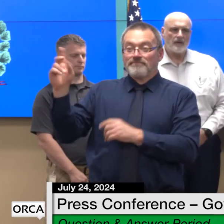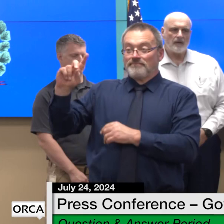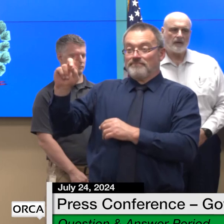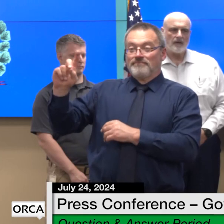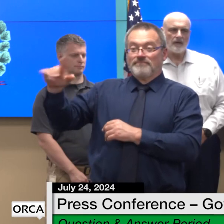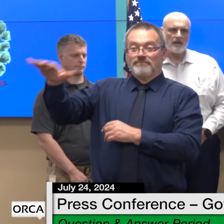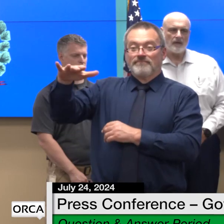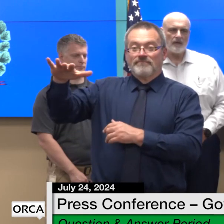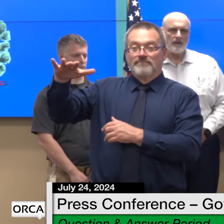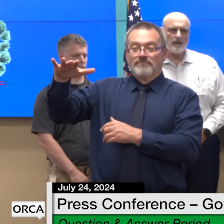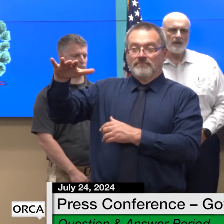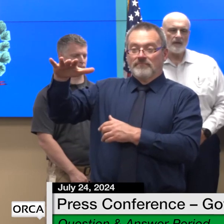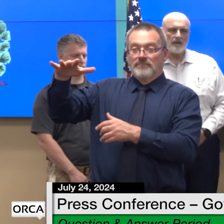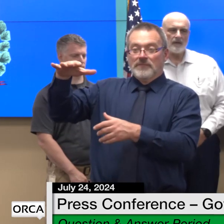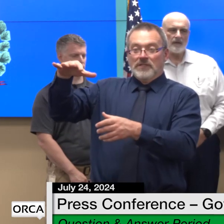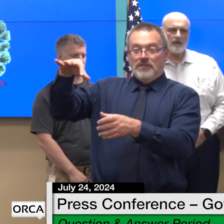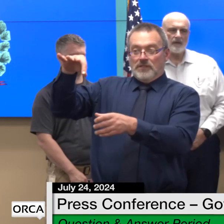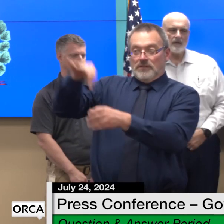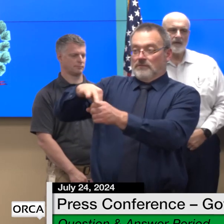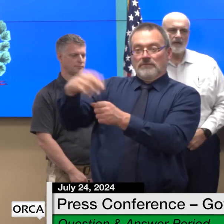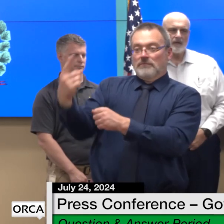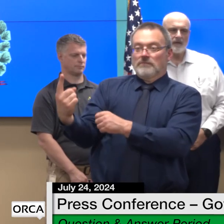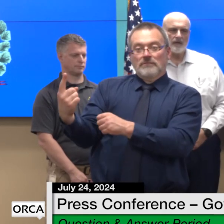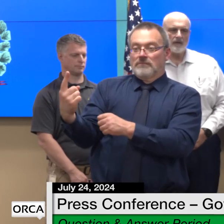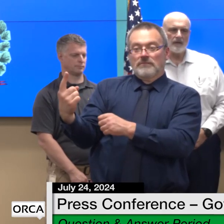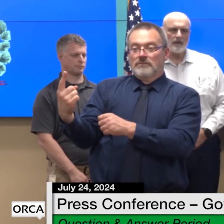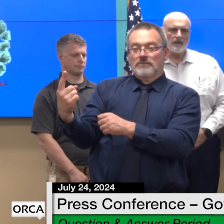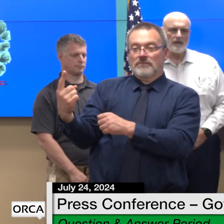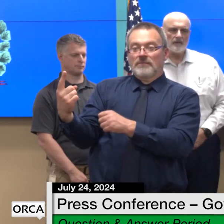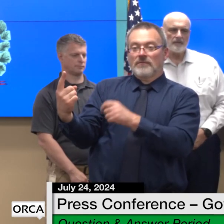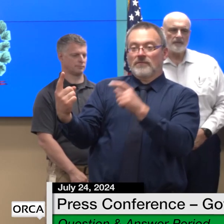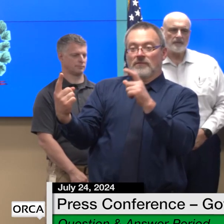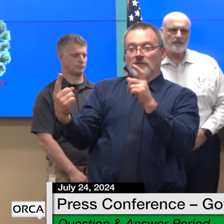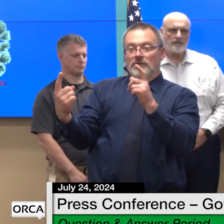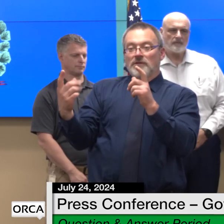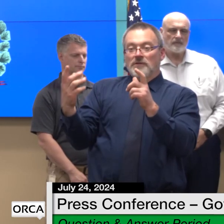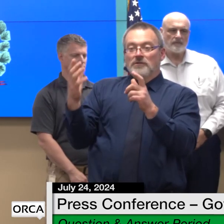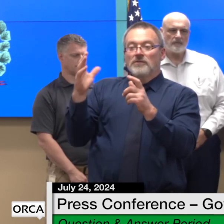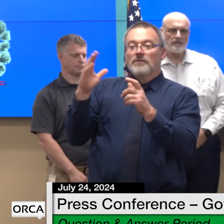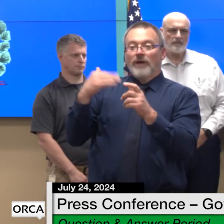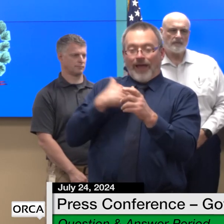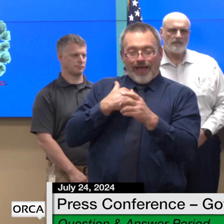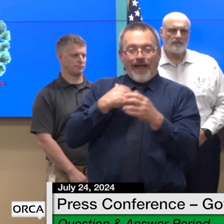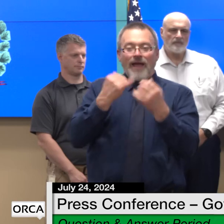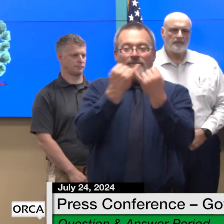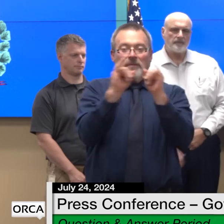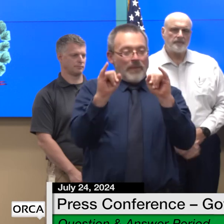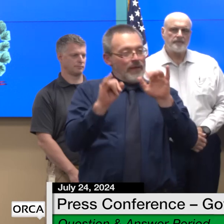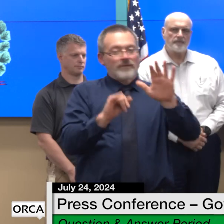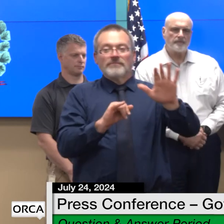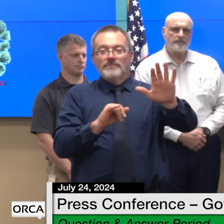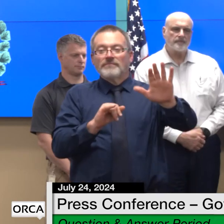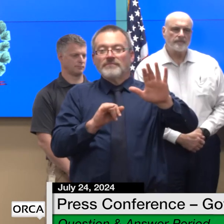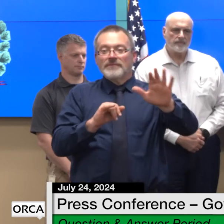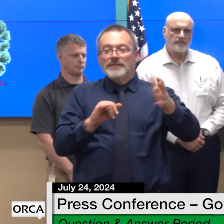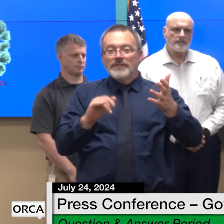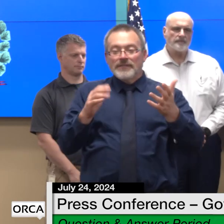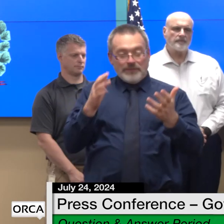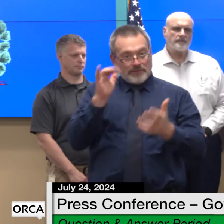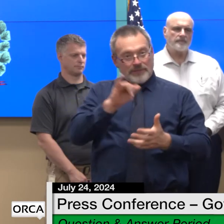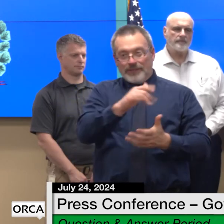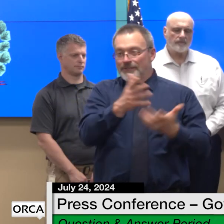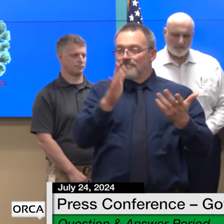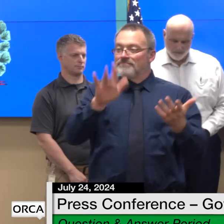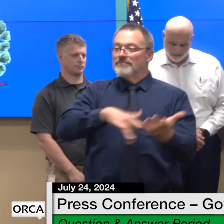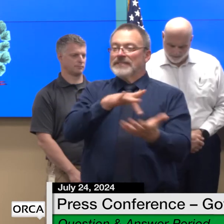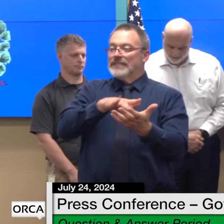her. It's going to be, I think, independents, those in the middle, that are going to make the decision